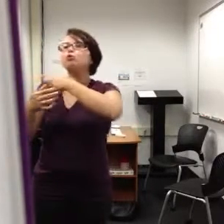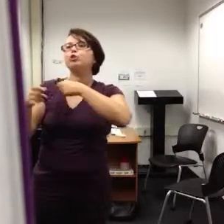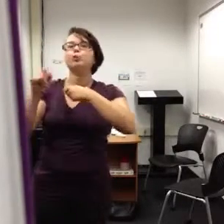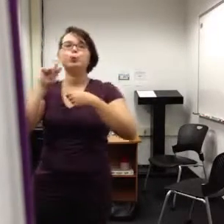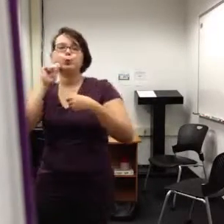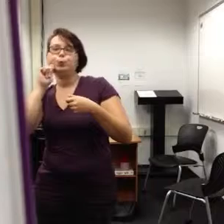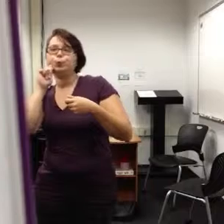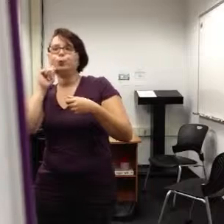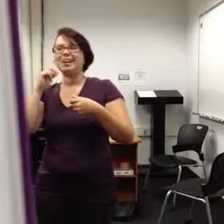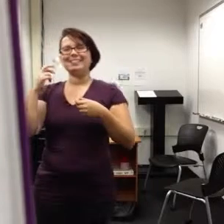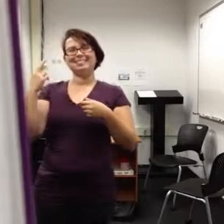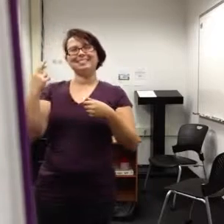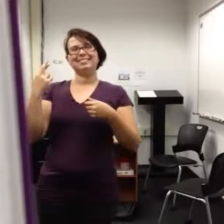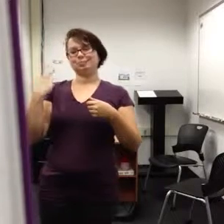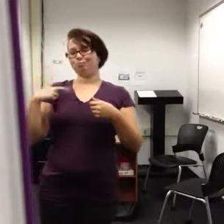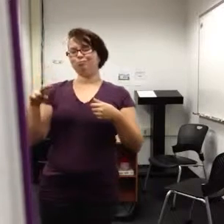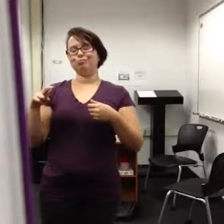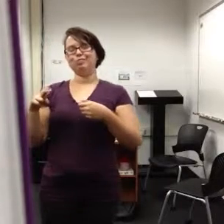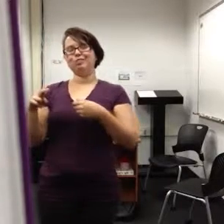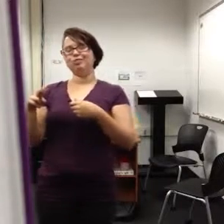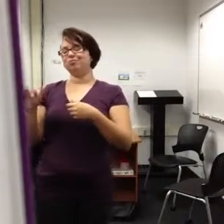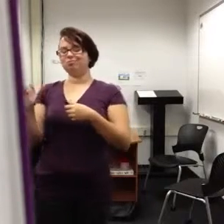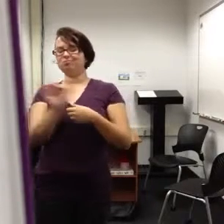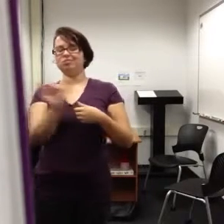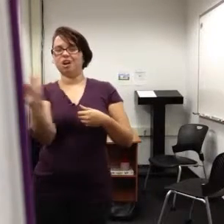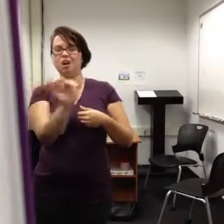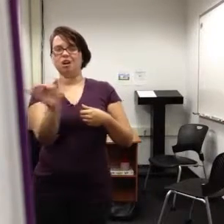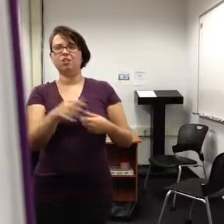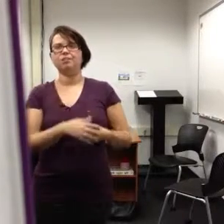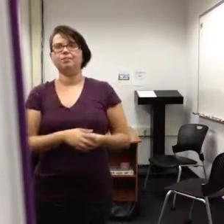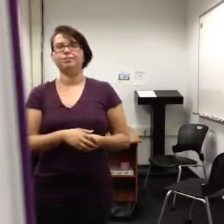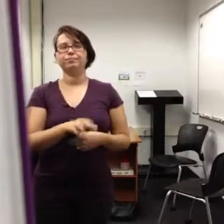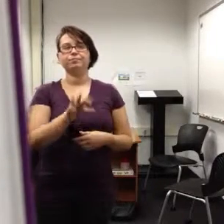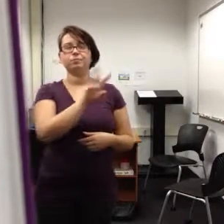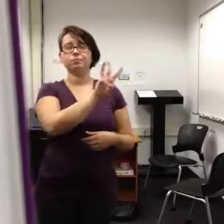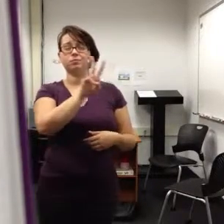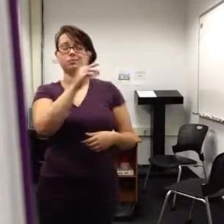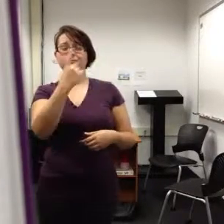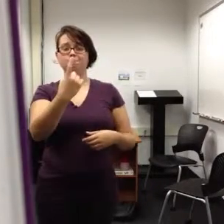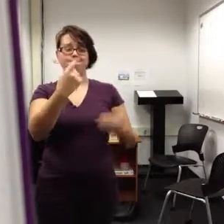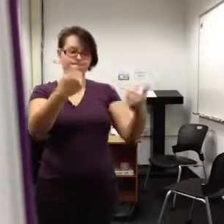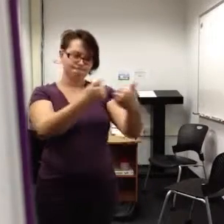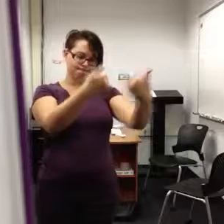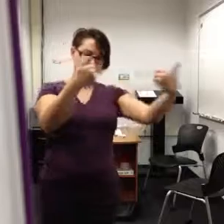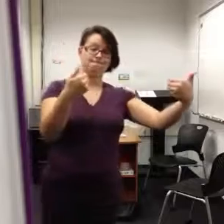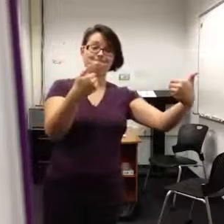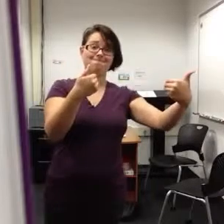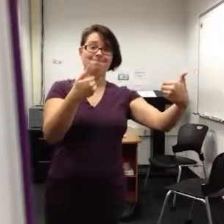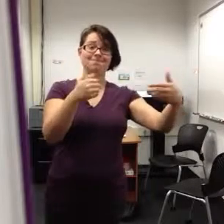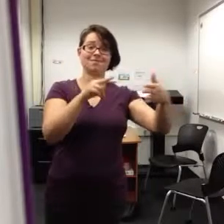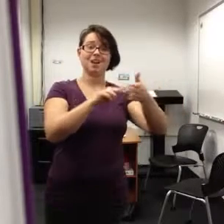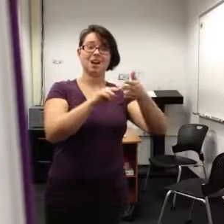Now, World War I gave us another divide. It produced the regular income